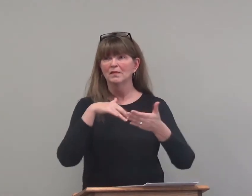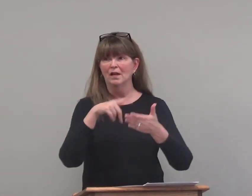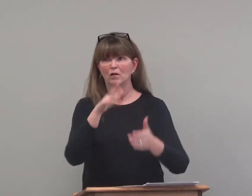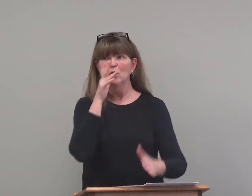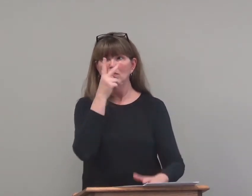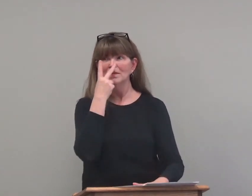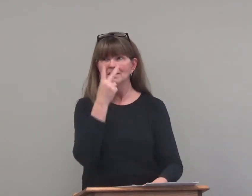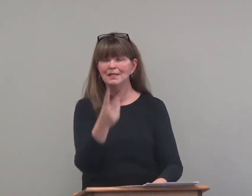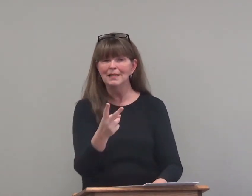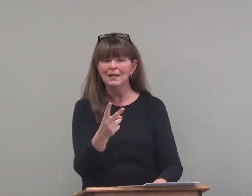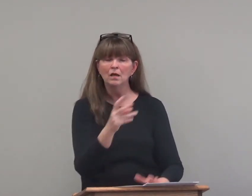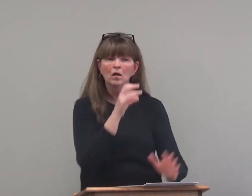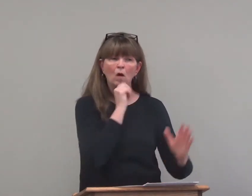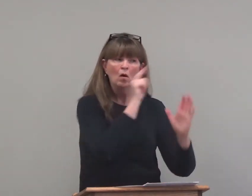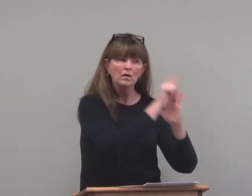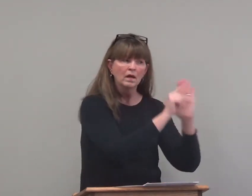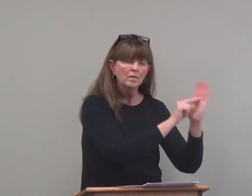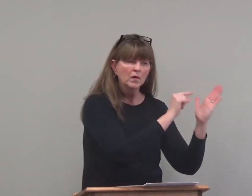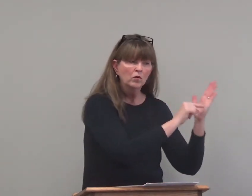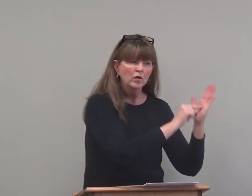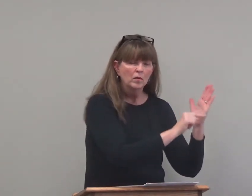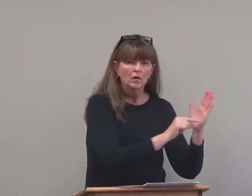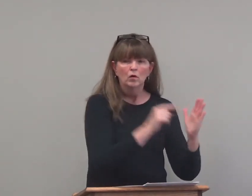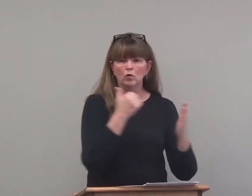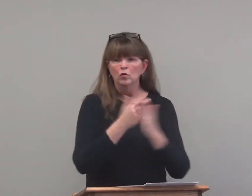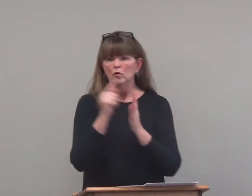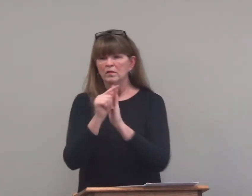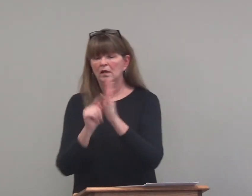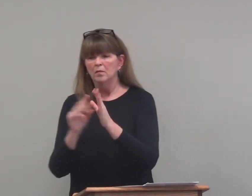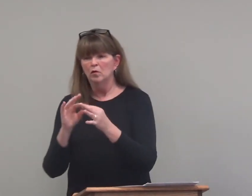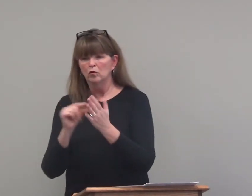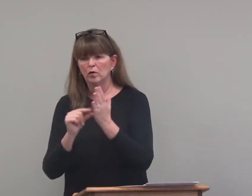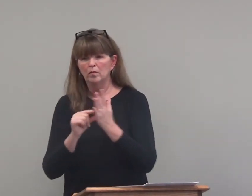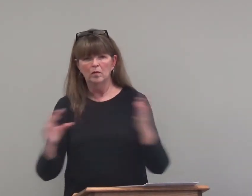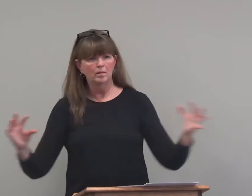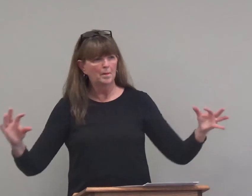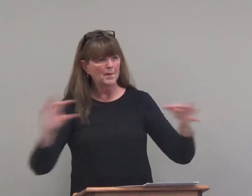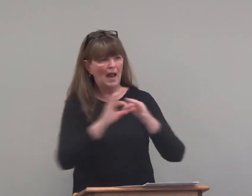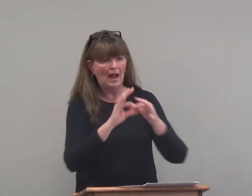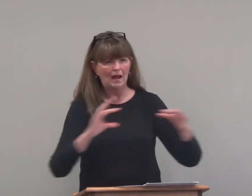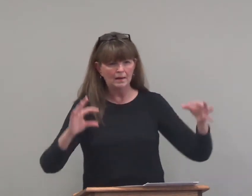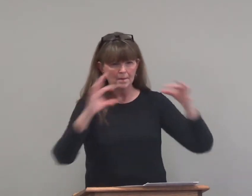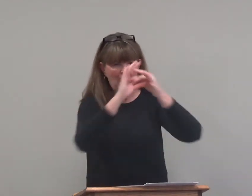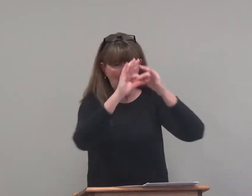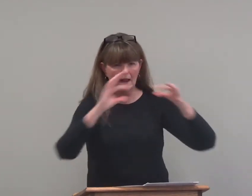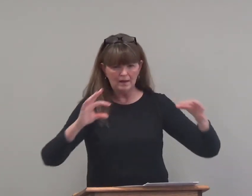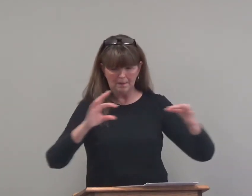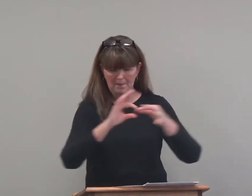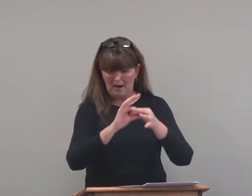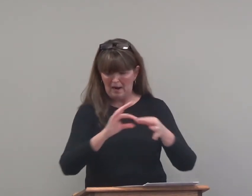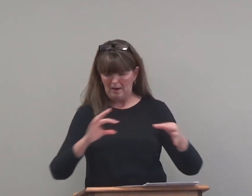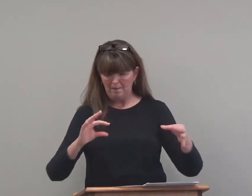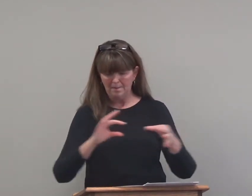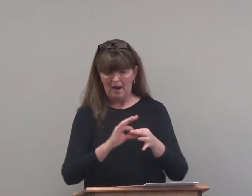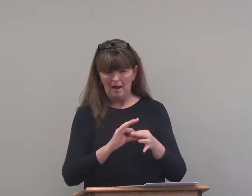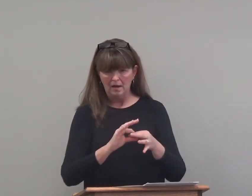Now, if you come to Wednesday Bible studies, you're going to see how the Old Testament verses correspond to the New Testament verses and all